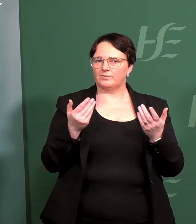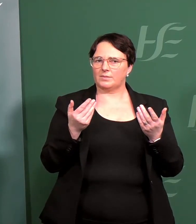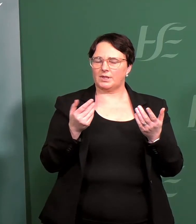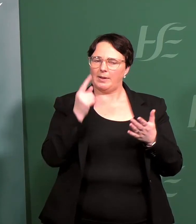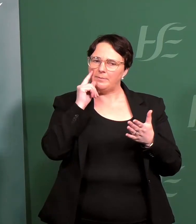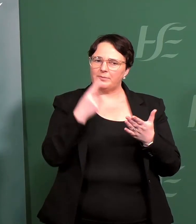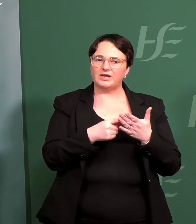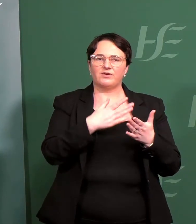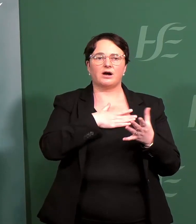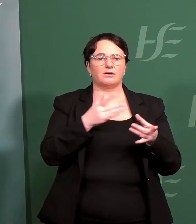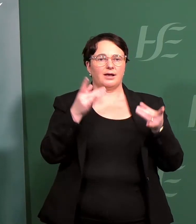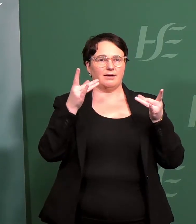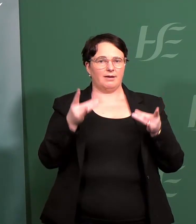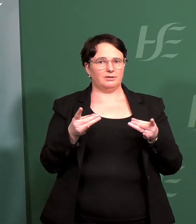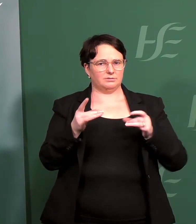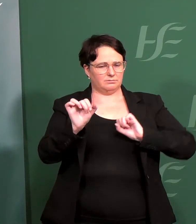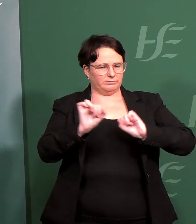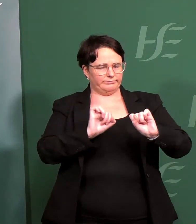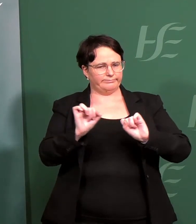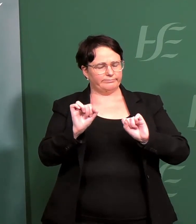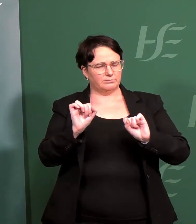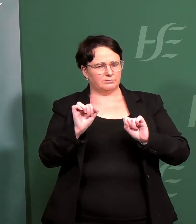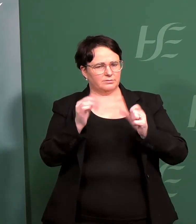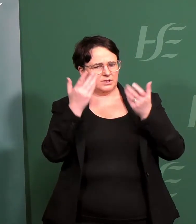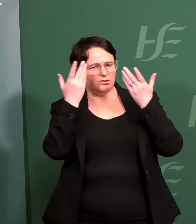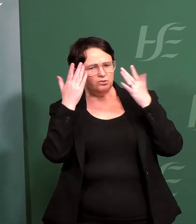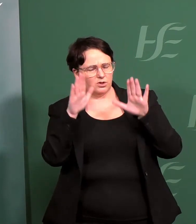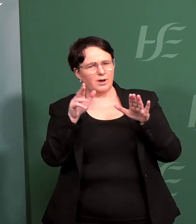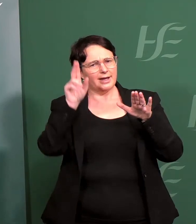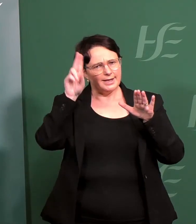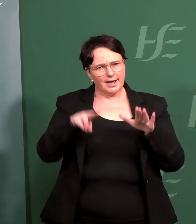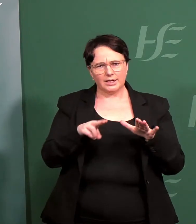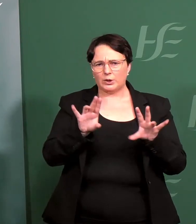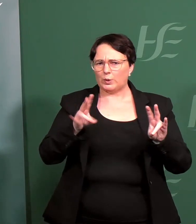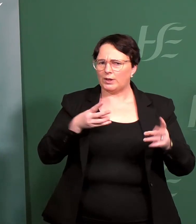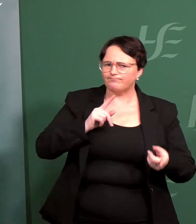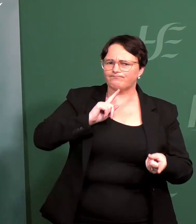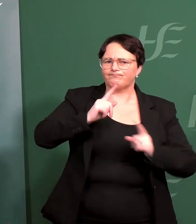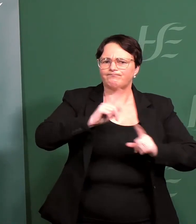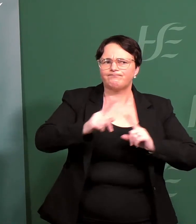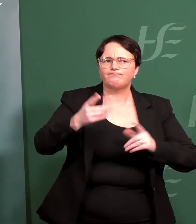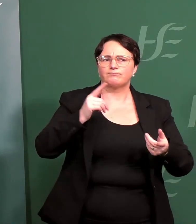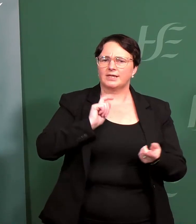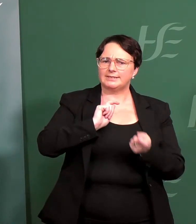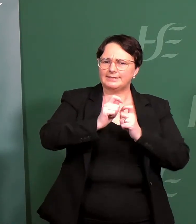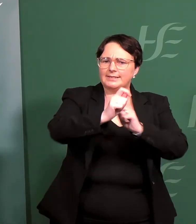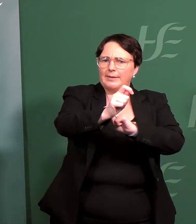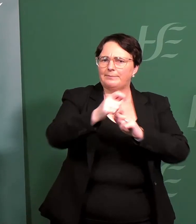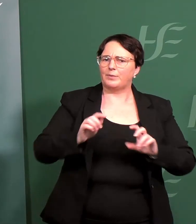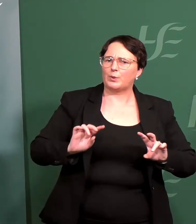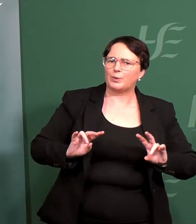system demonstrated its ability to adapt quite quickly, to scale up quite quickly.